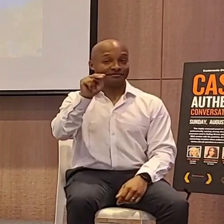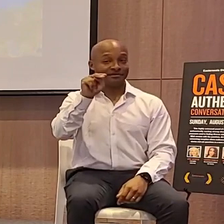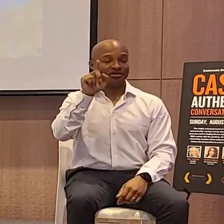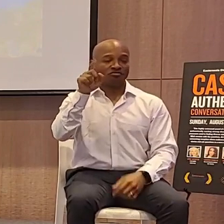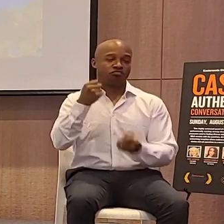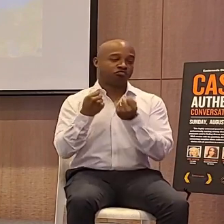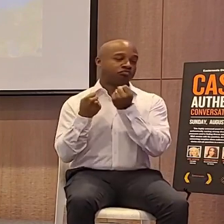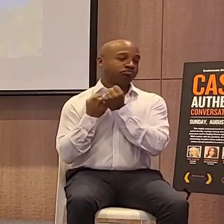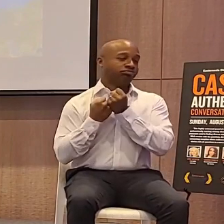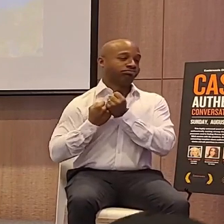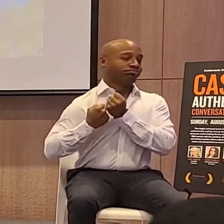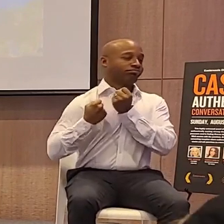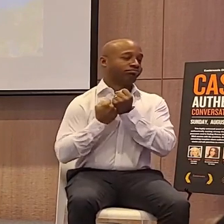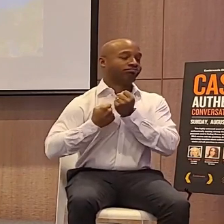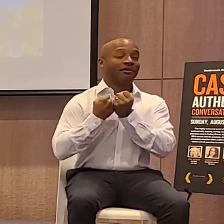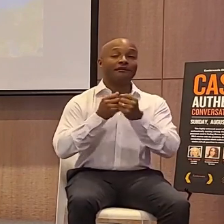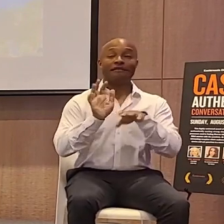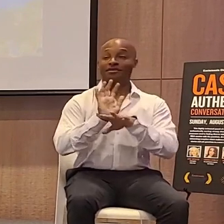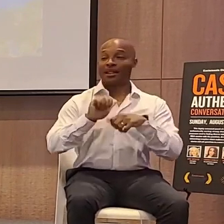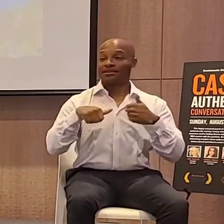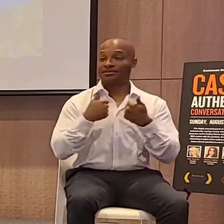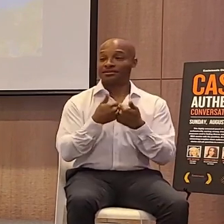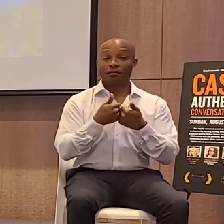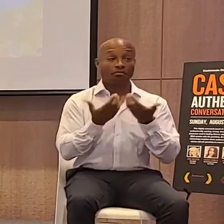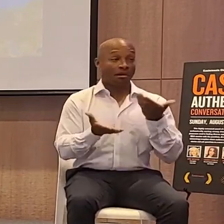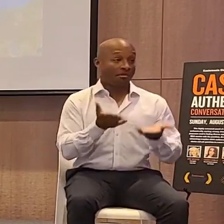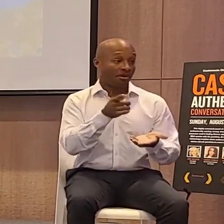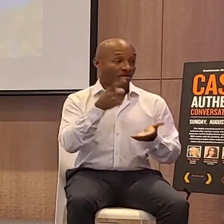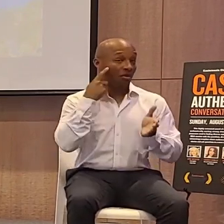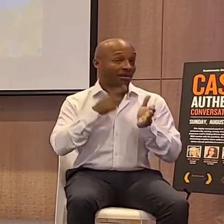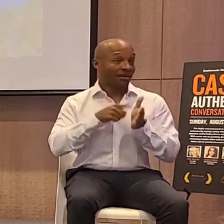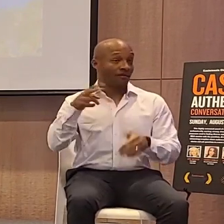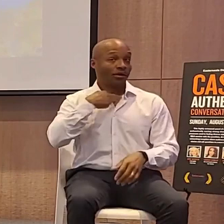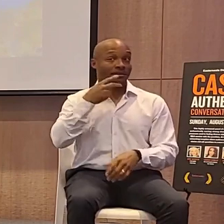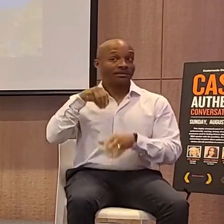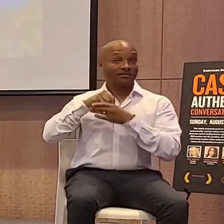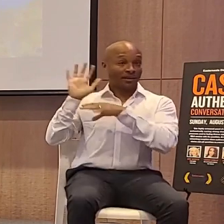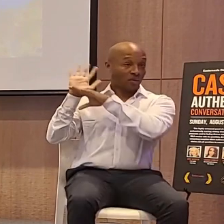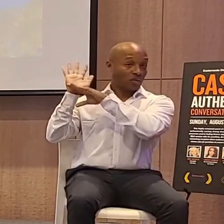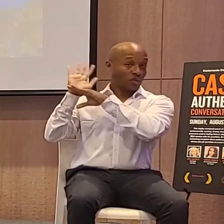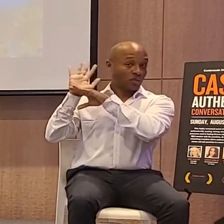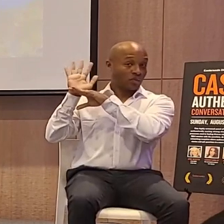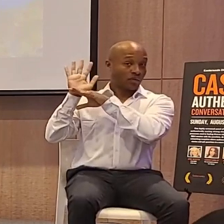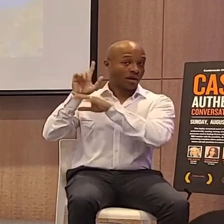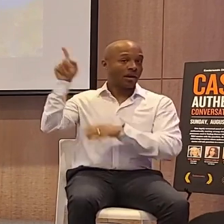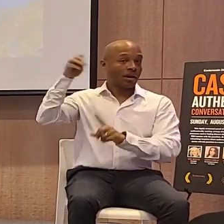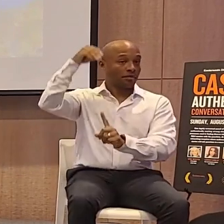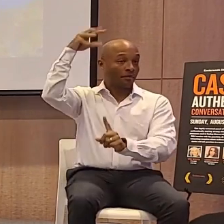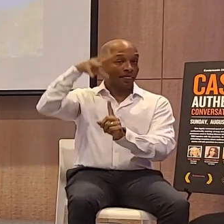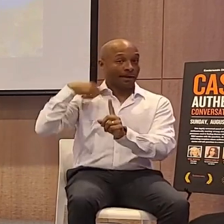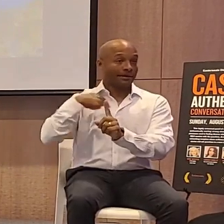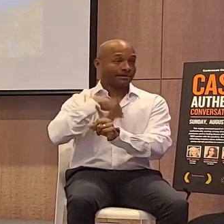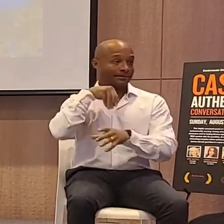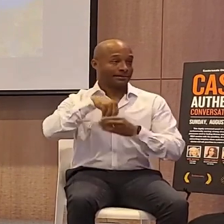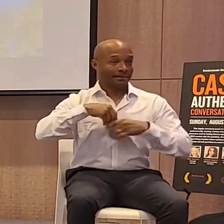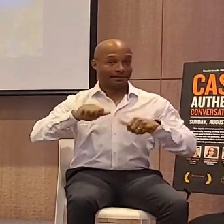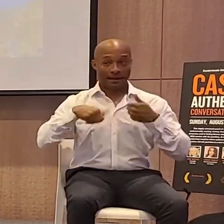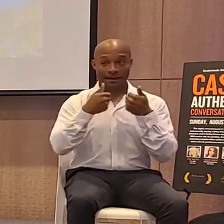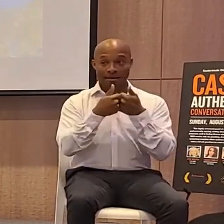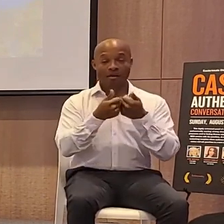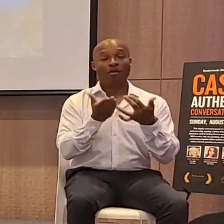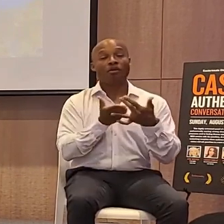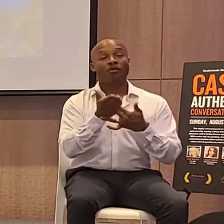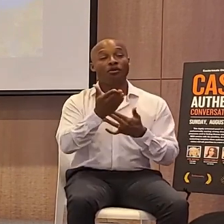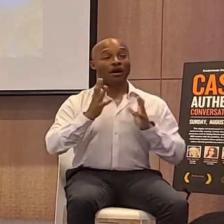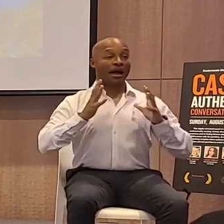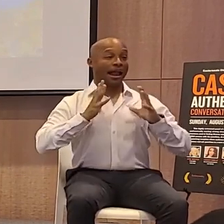supportive of the Film Challenge. You may have heard his voice in the video. He spotlighted us in the challenge through the Hollywood